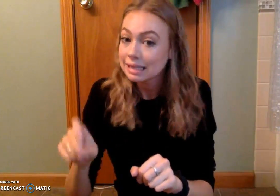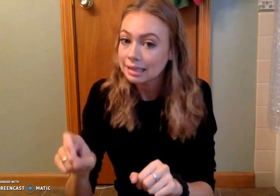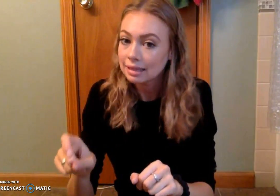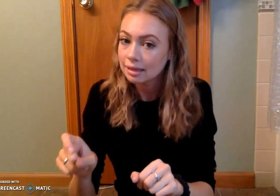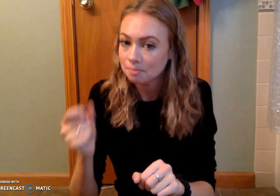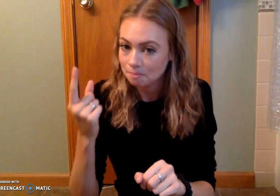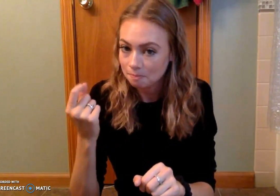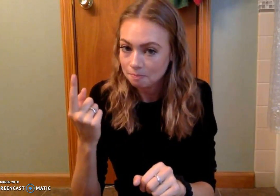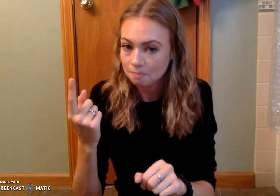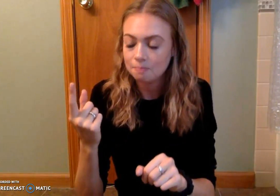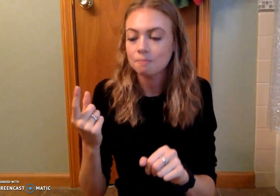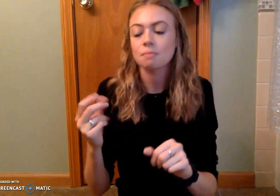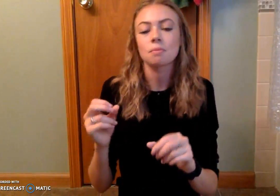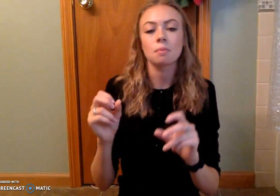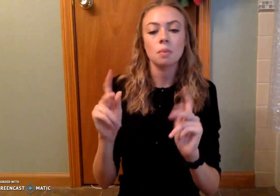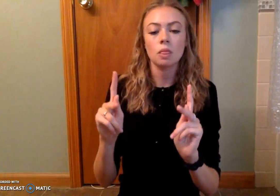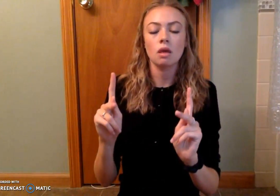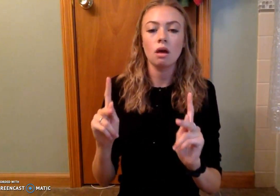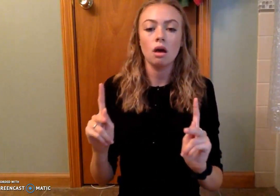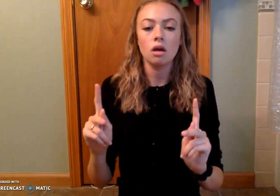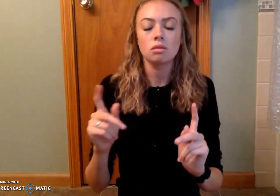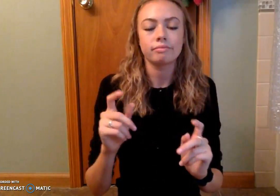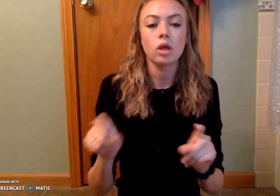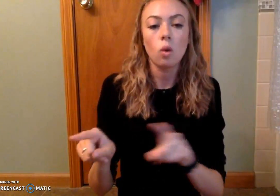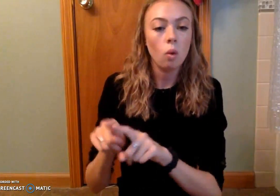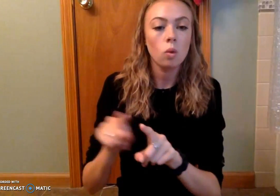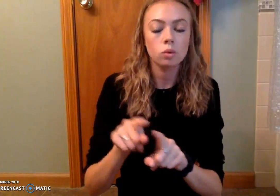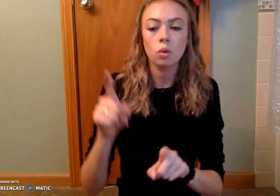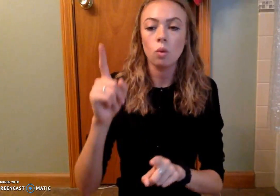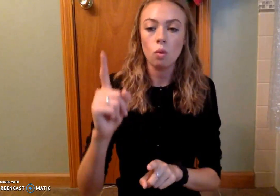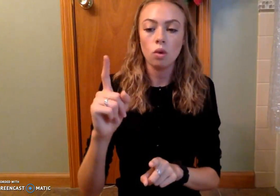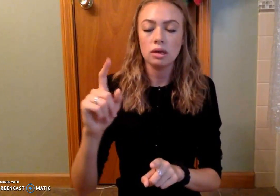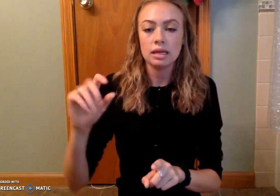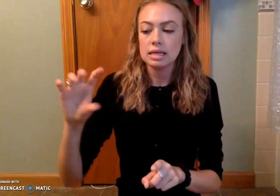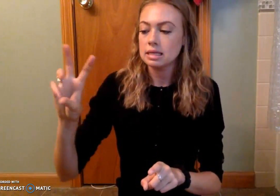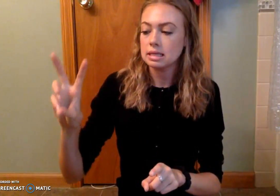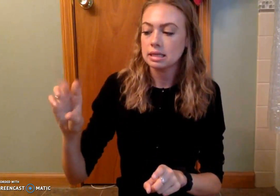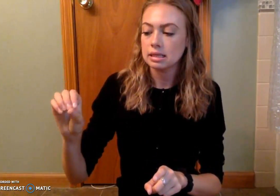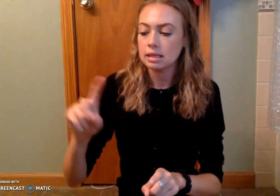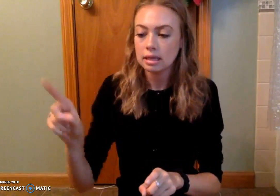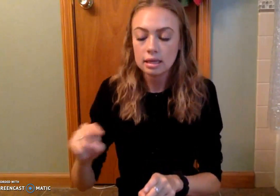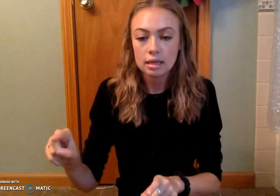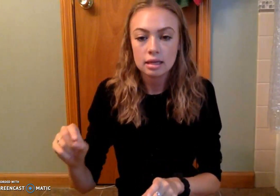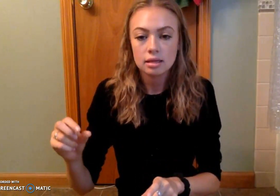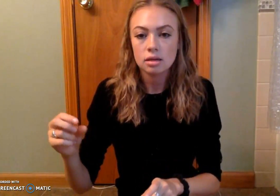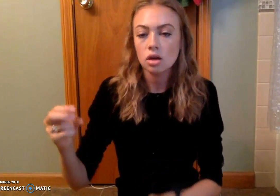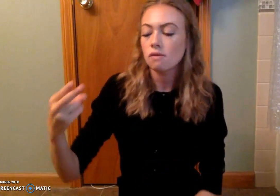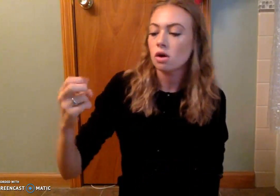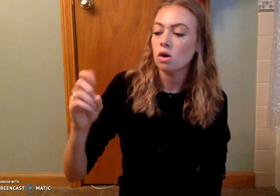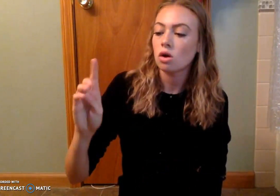also you're going to need 1 6-ounce package of herb and garlic feta